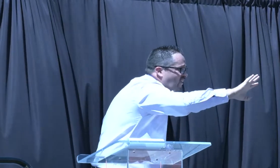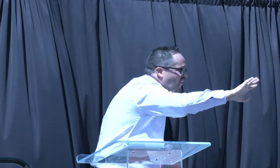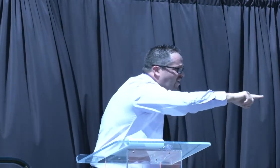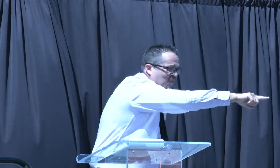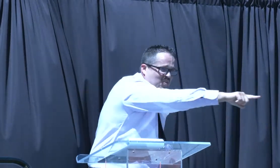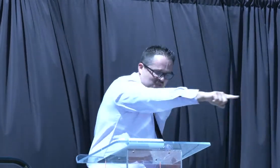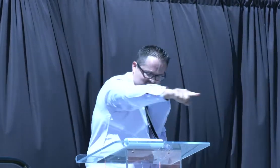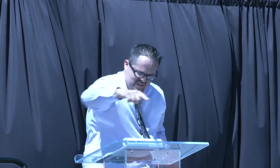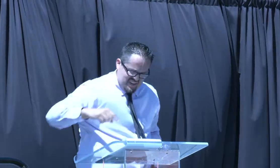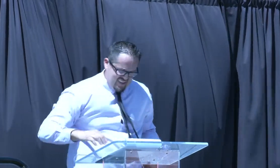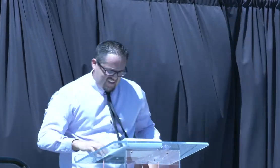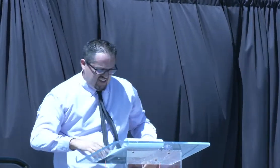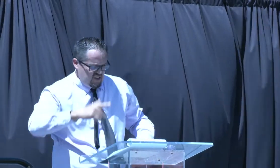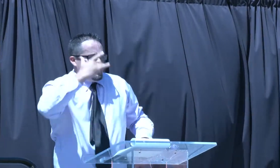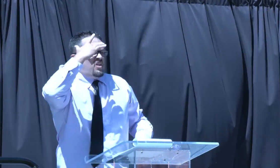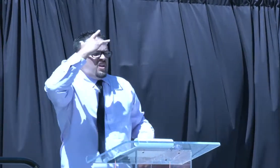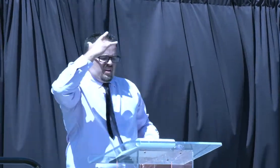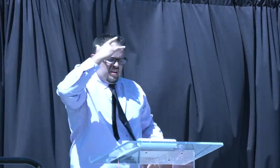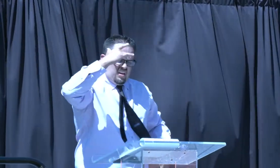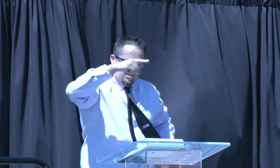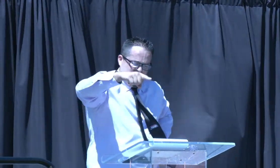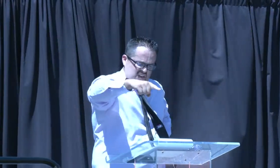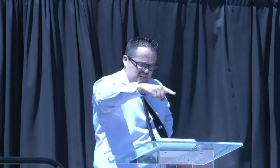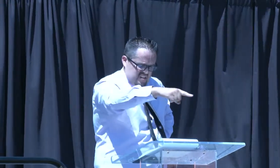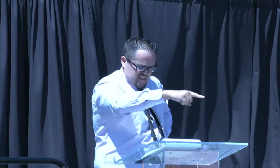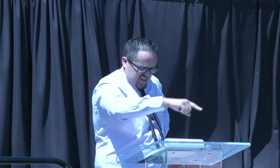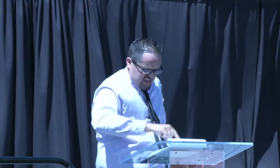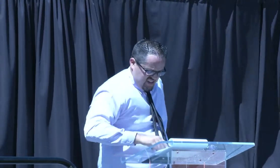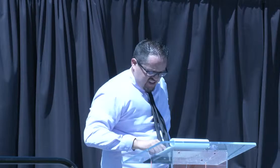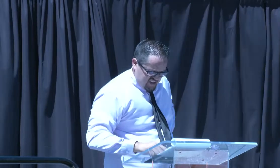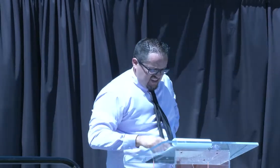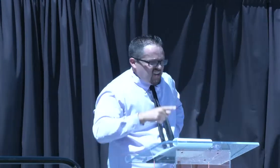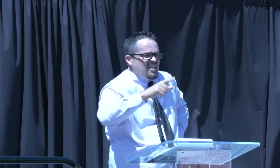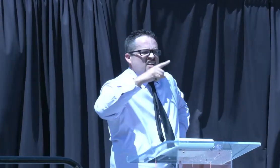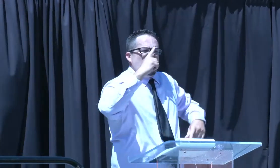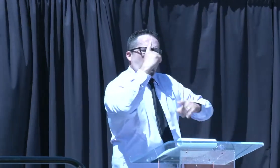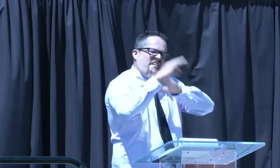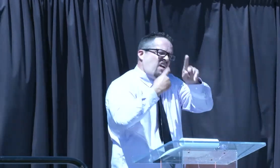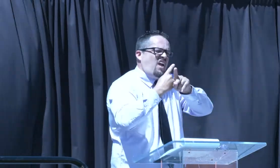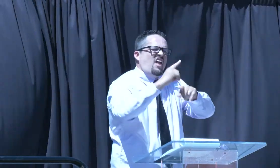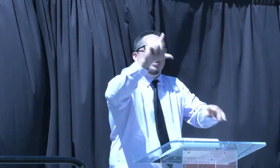All of you right here in the class of 2024 are one of a kind.